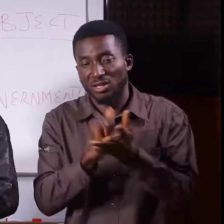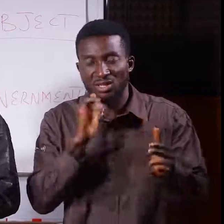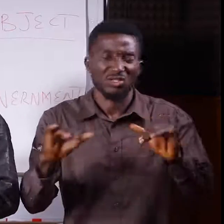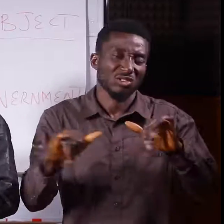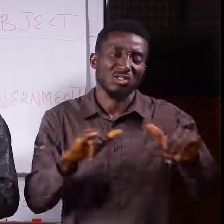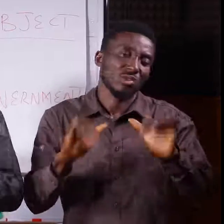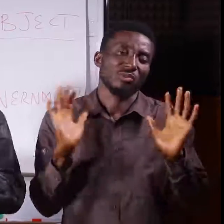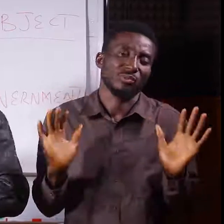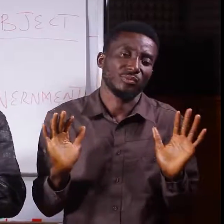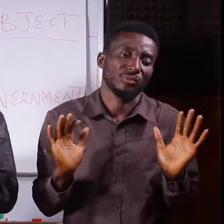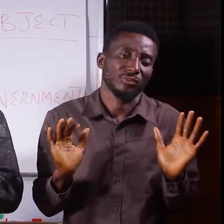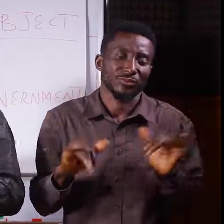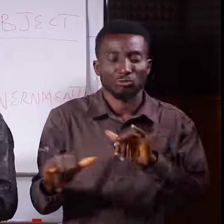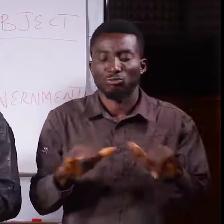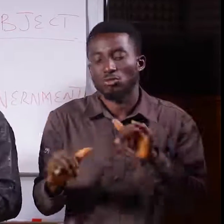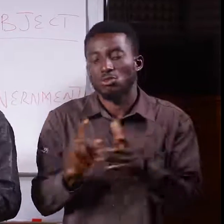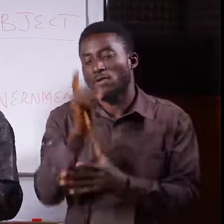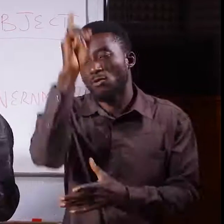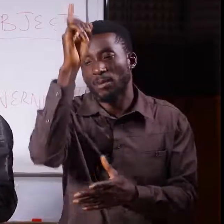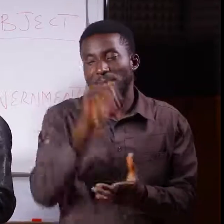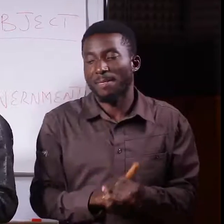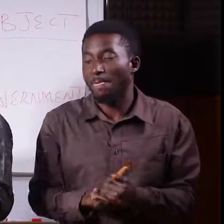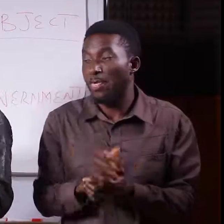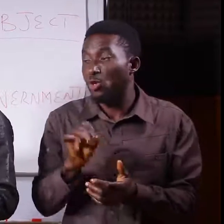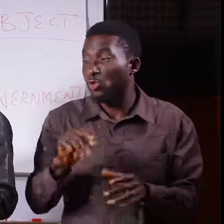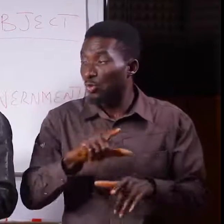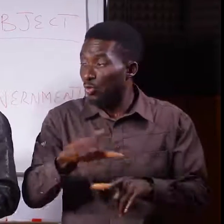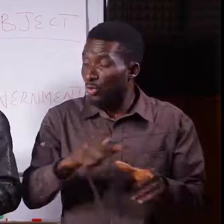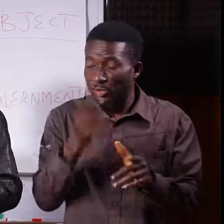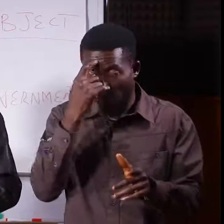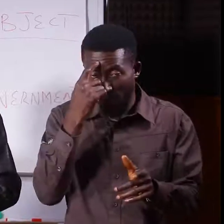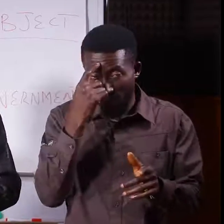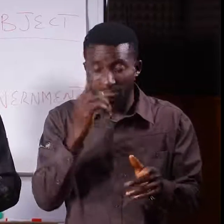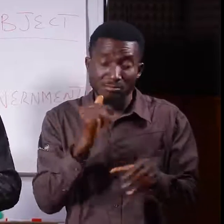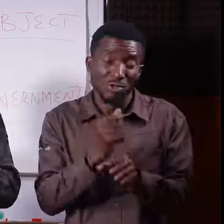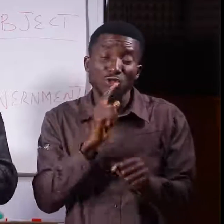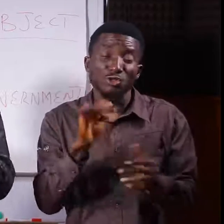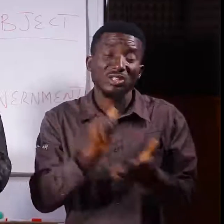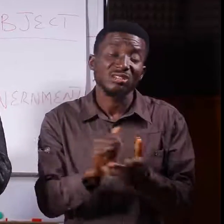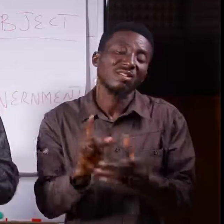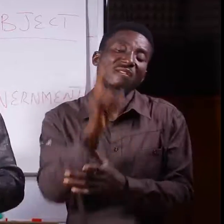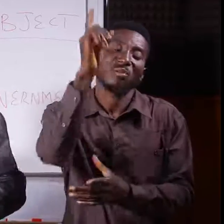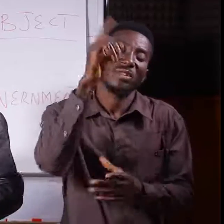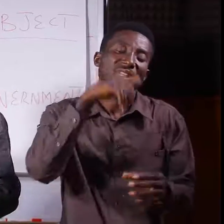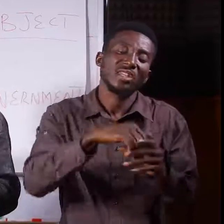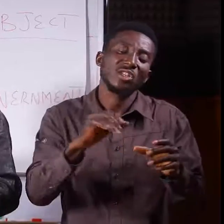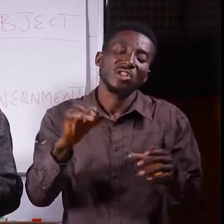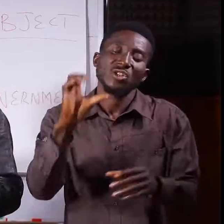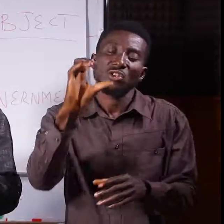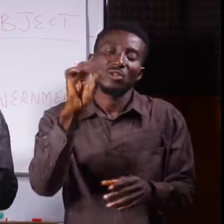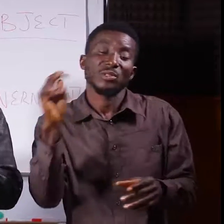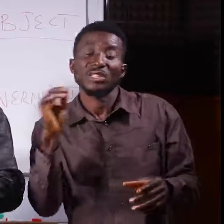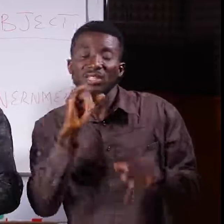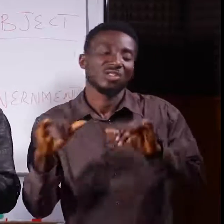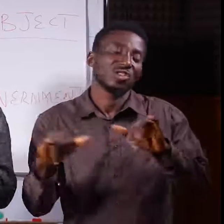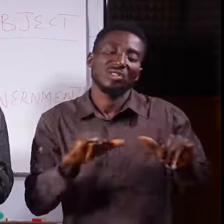development. Equal development. So local government ensures that development in the community